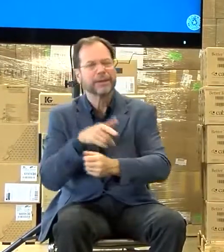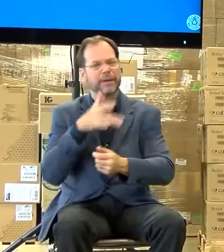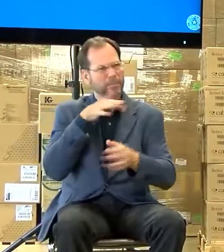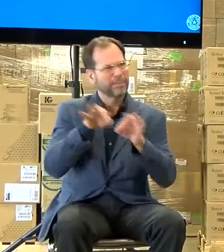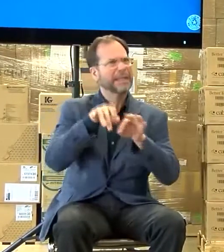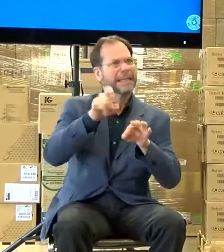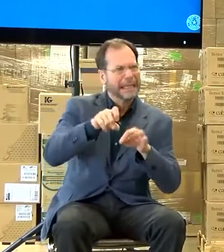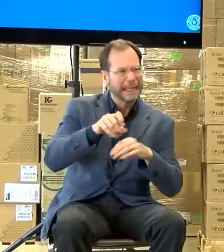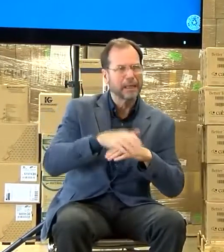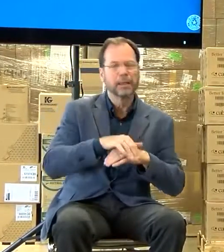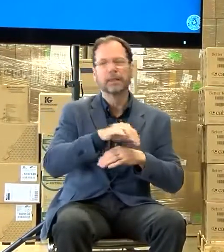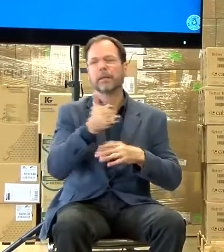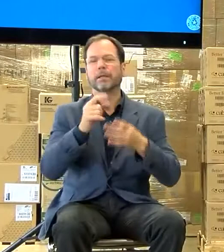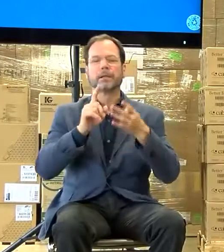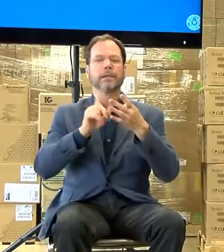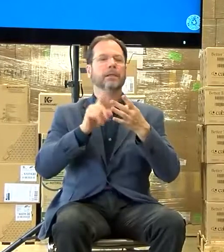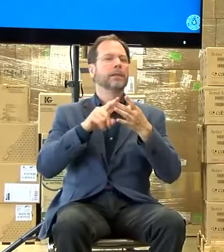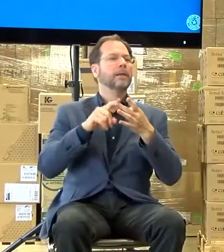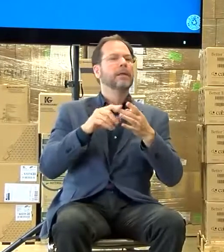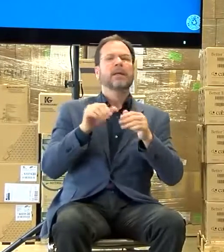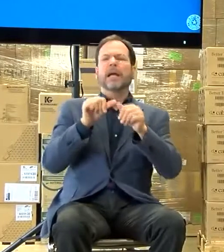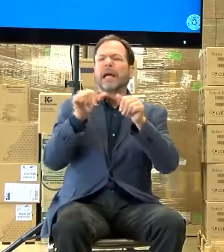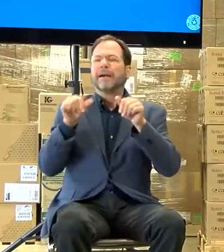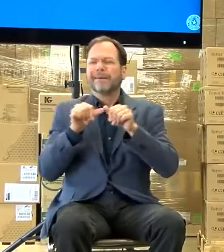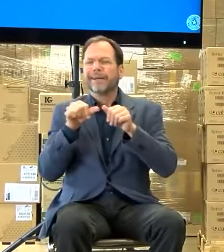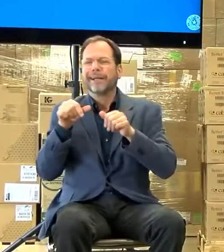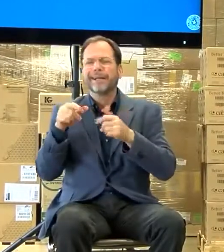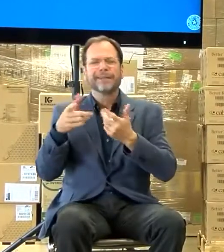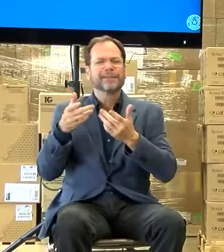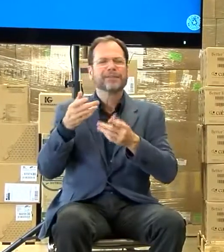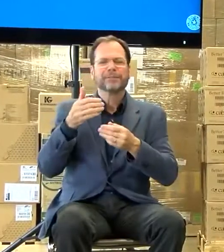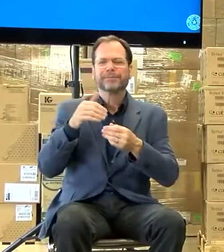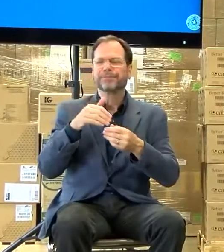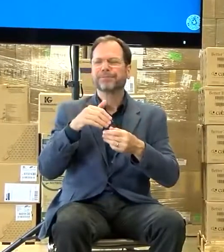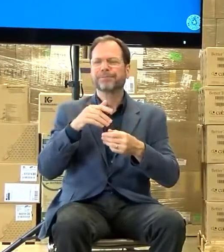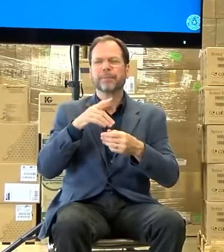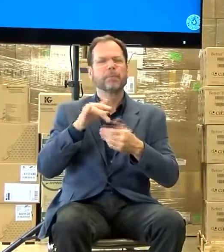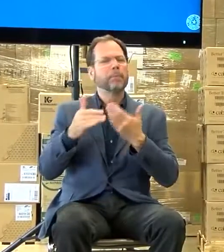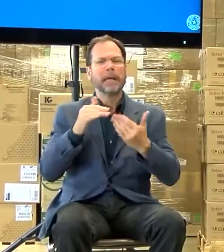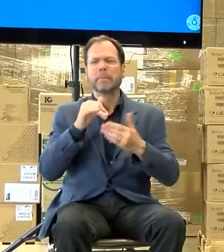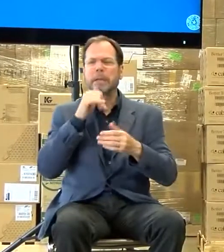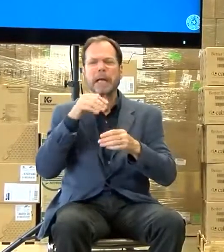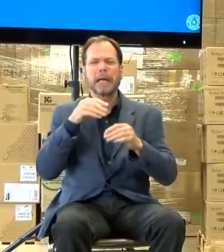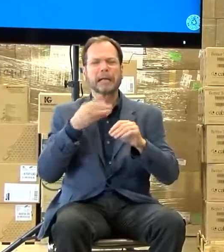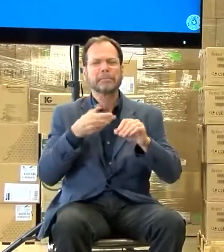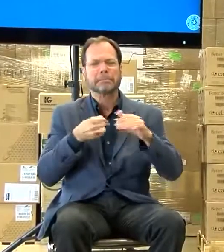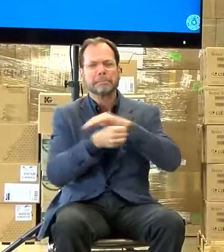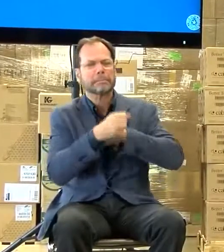Also included other healthcare settings that were not necessarily caring for an inpatient